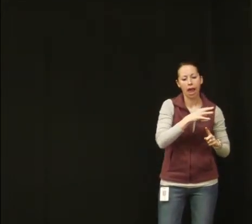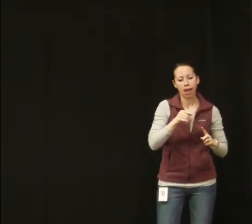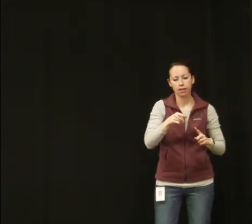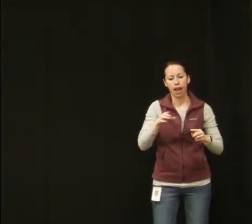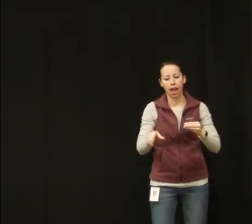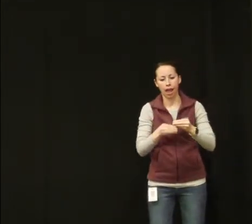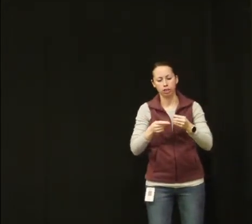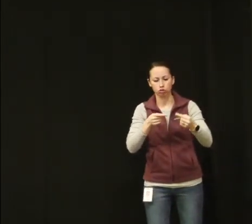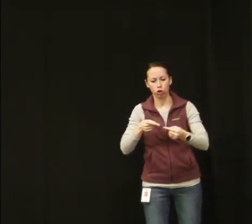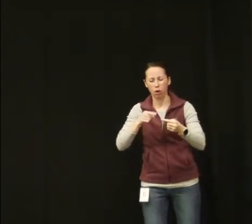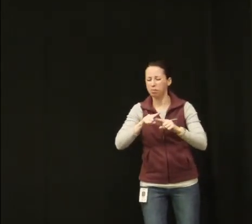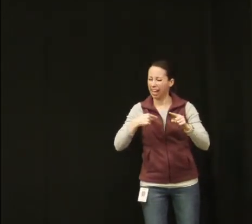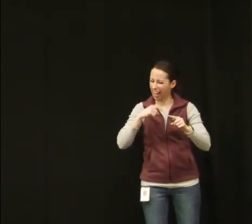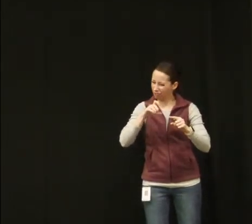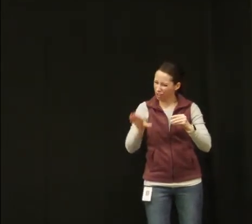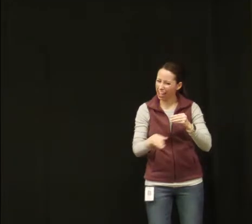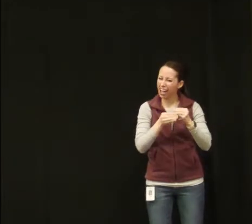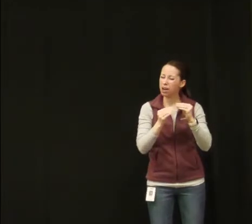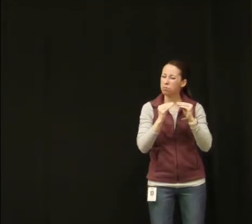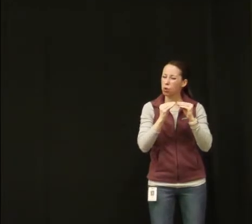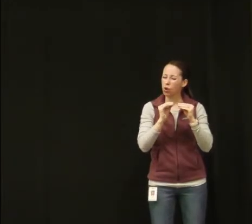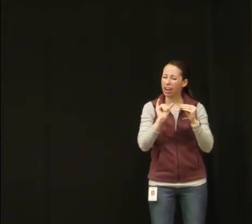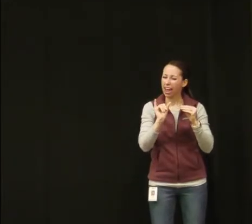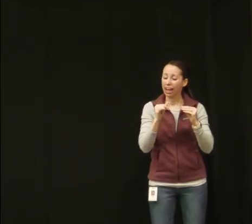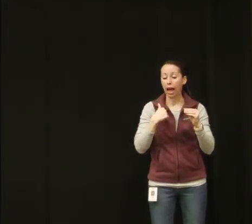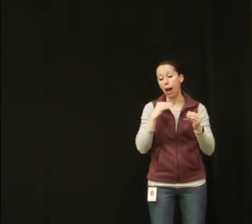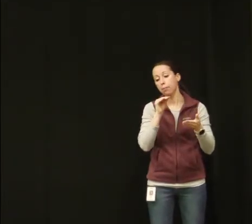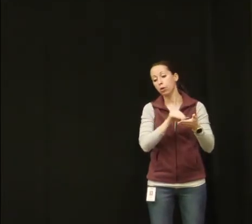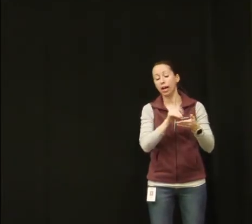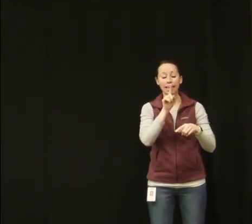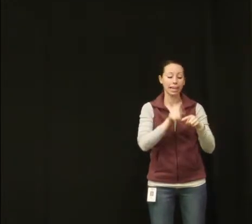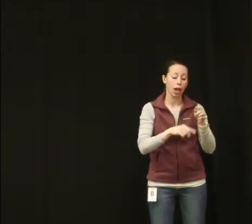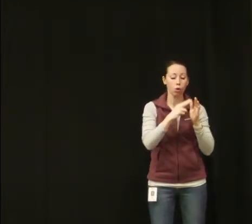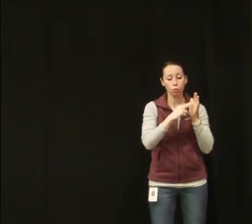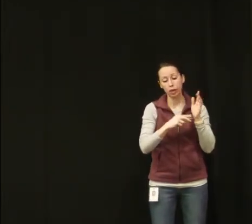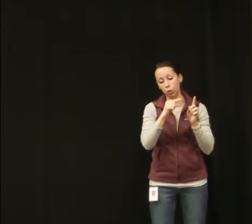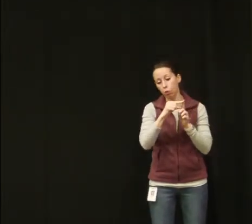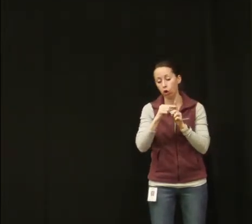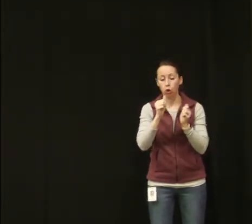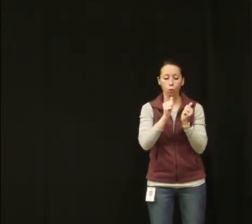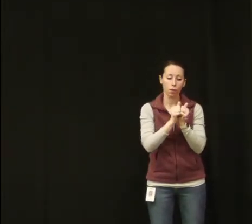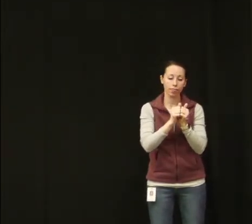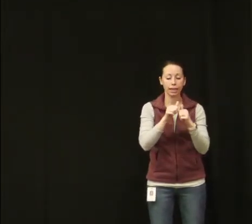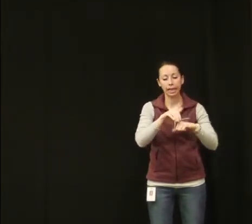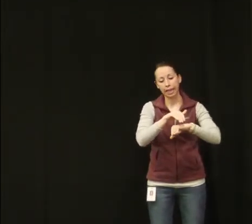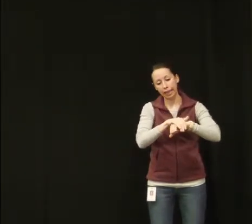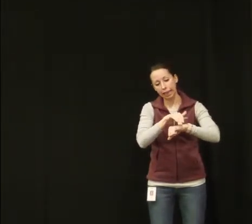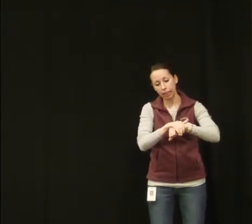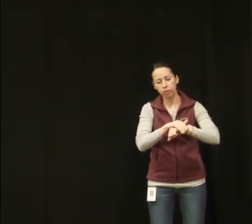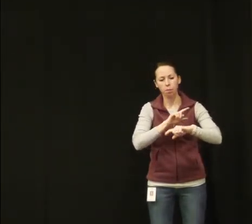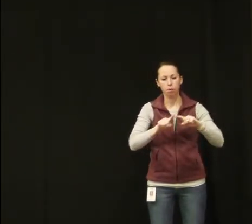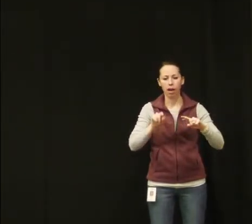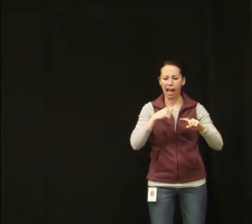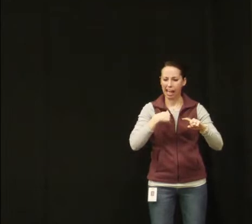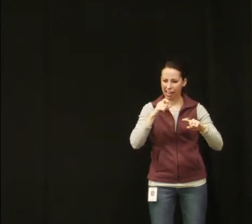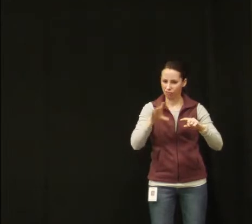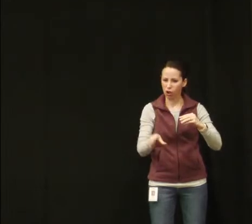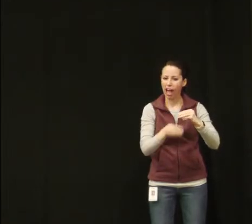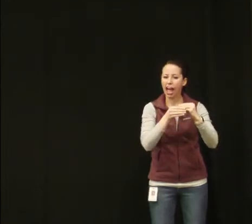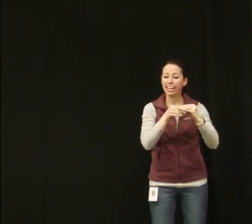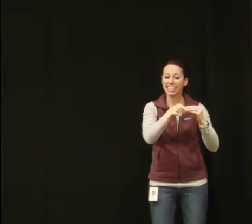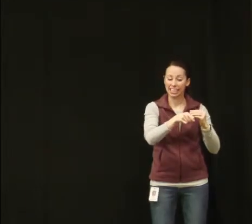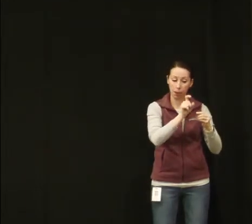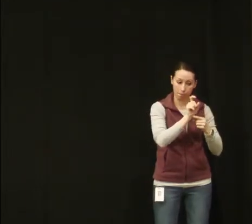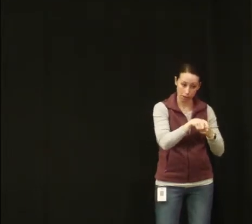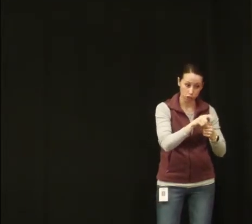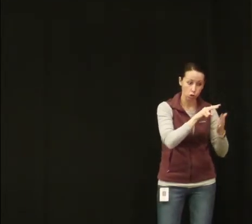add in like, so I put, like, cannot read these words in print or whatever, but would need to add in, he needs to read the words in print